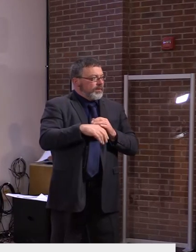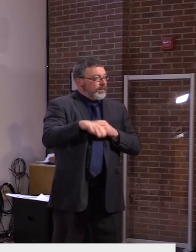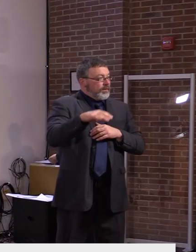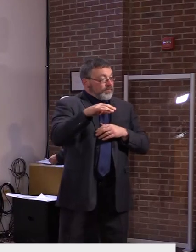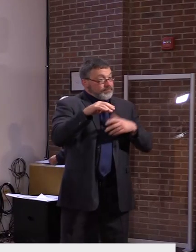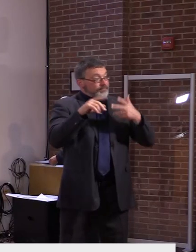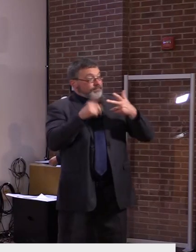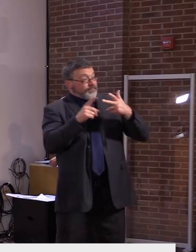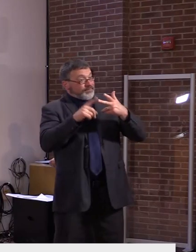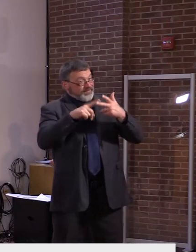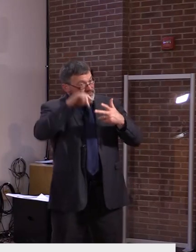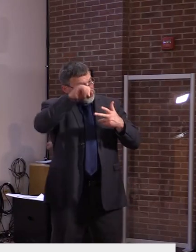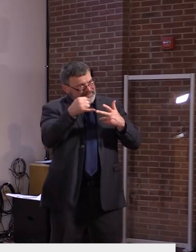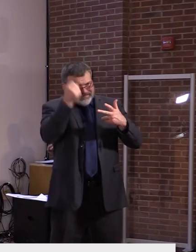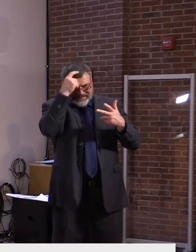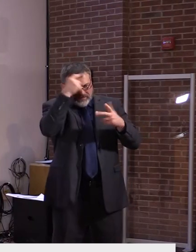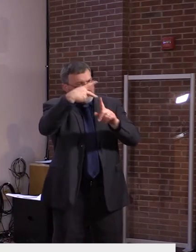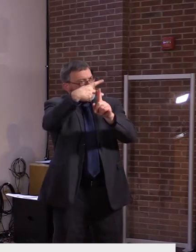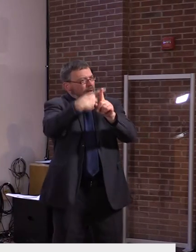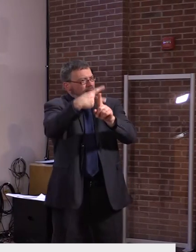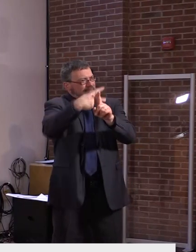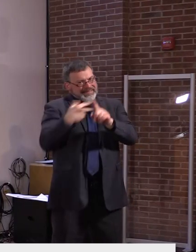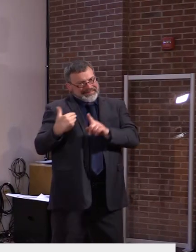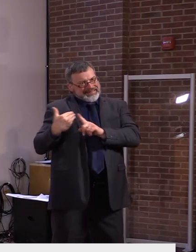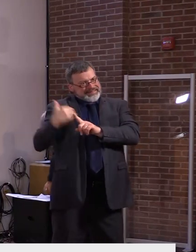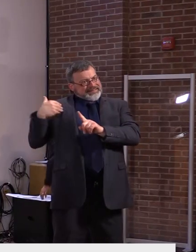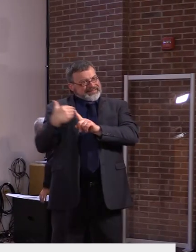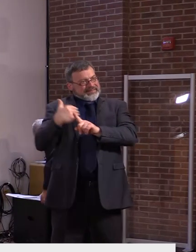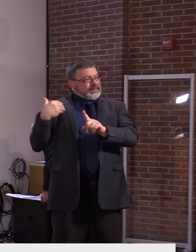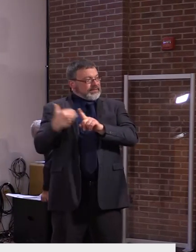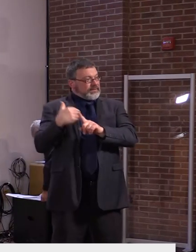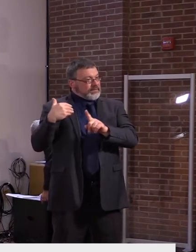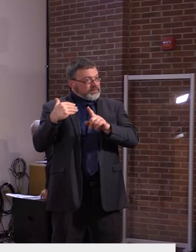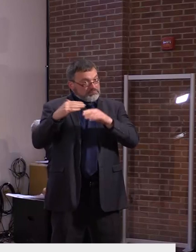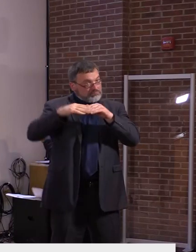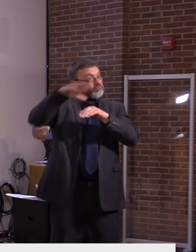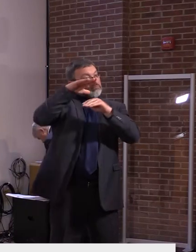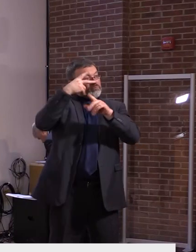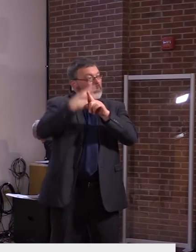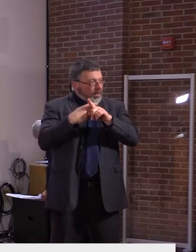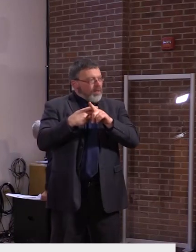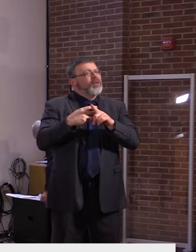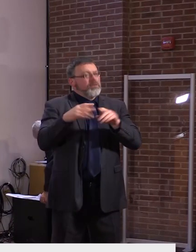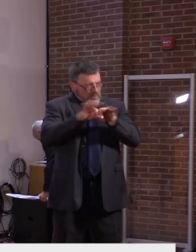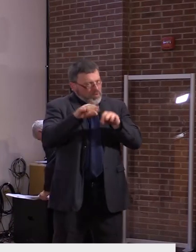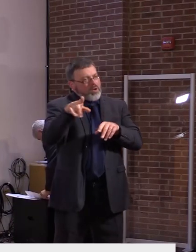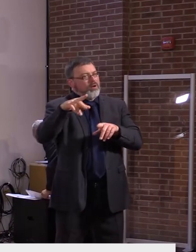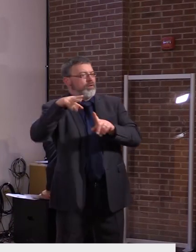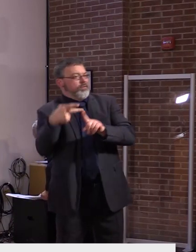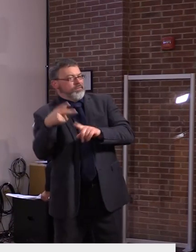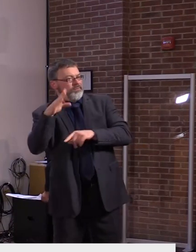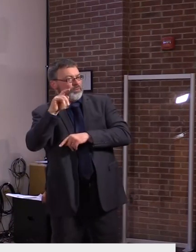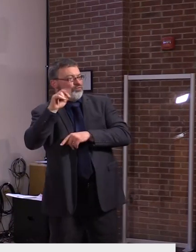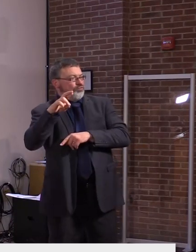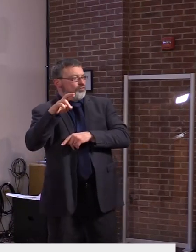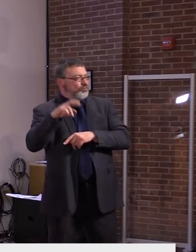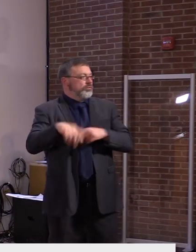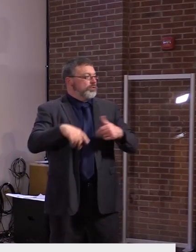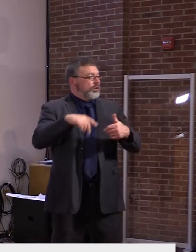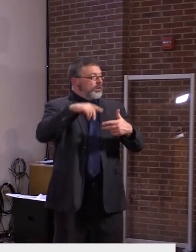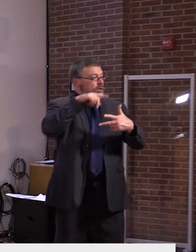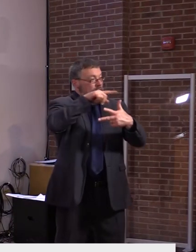your Johnson & Johnson vaccine or 6 months since your Pfizer or Moderna vaccine and you're 18 or